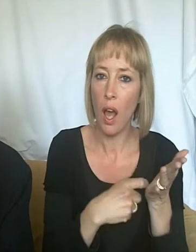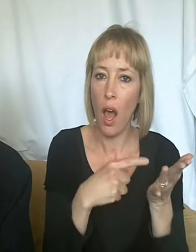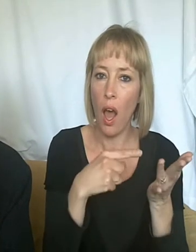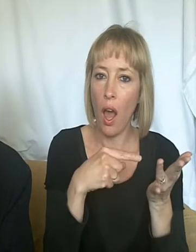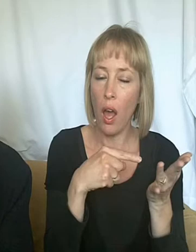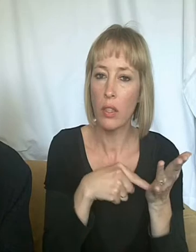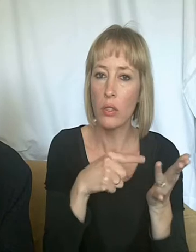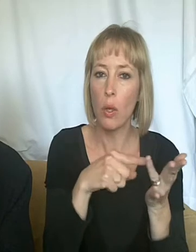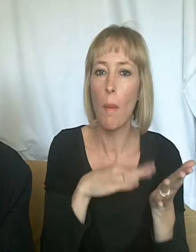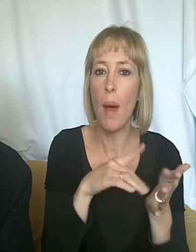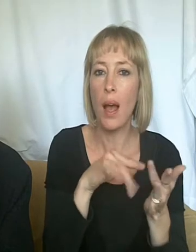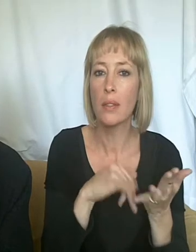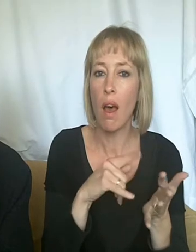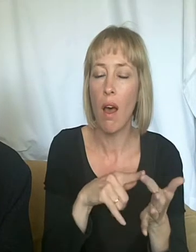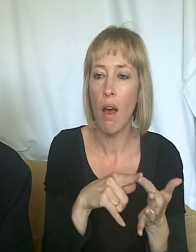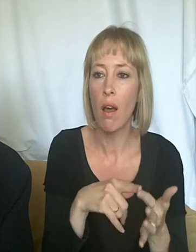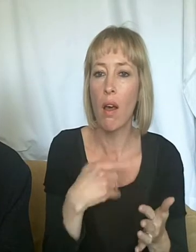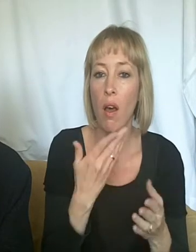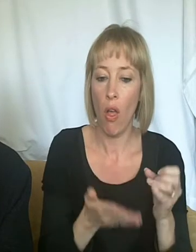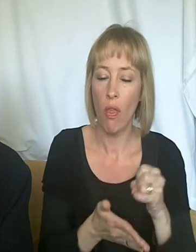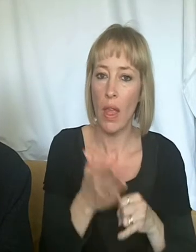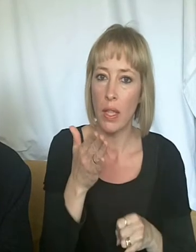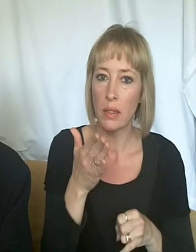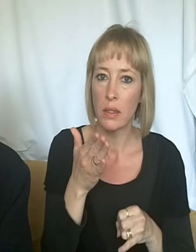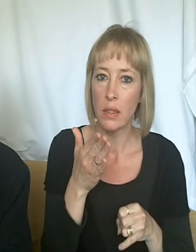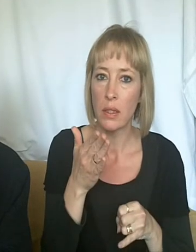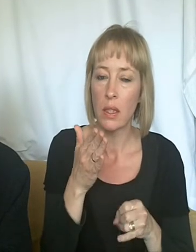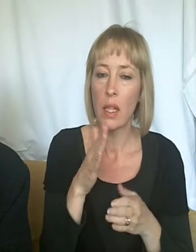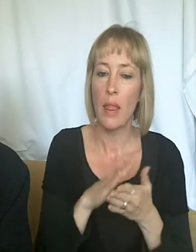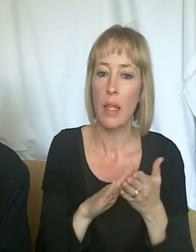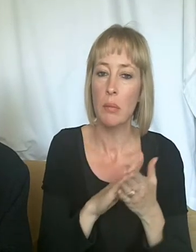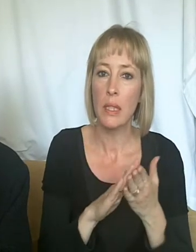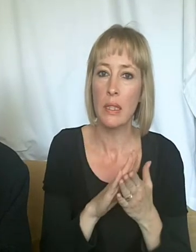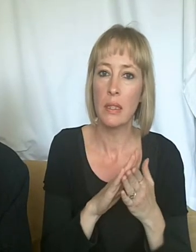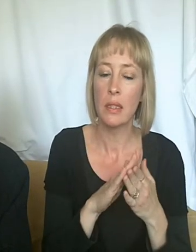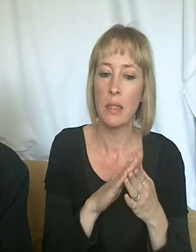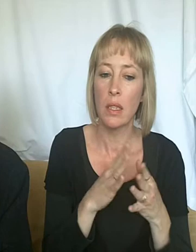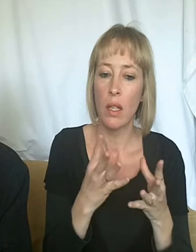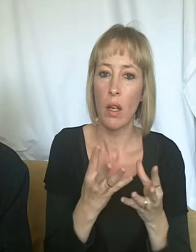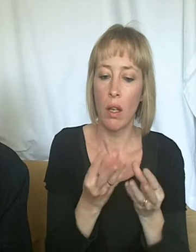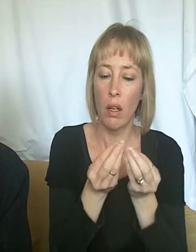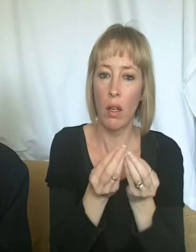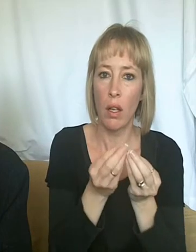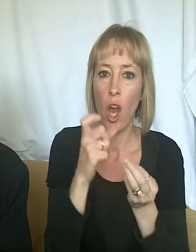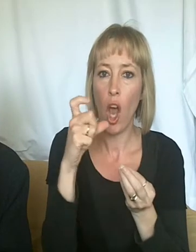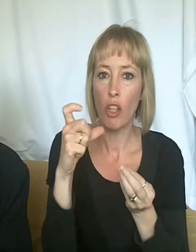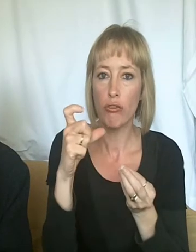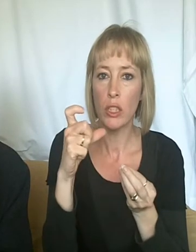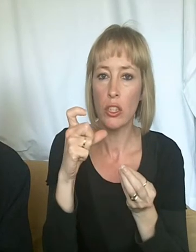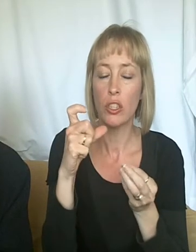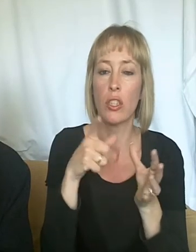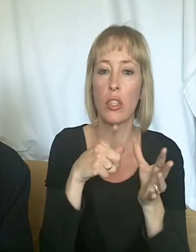end, and a cartomizer is a combined atomizer and